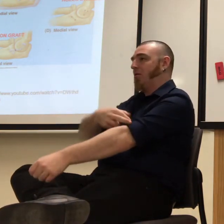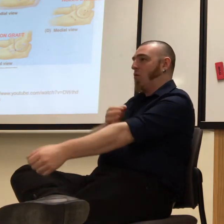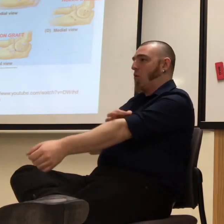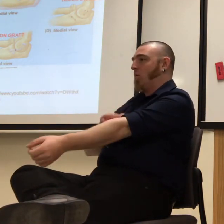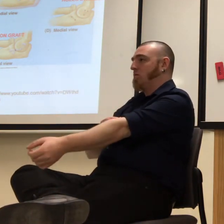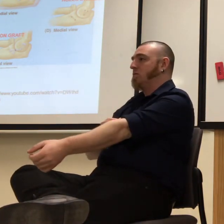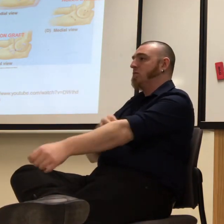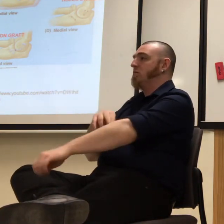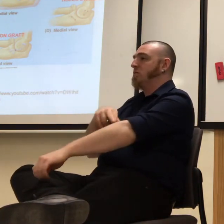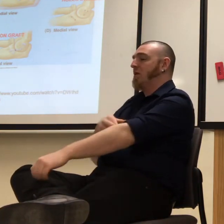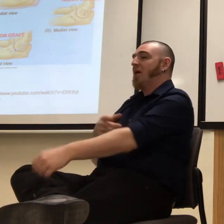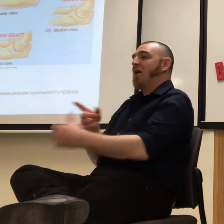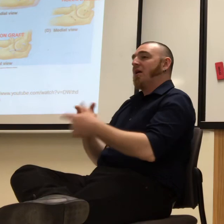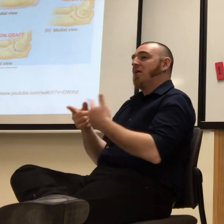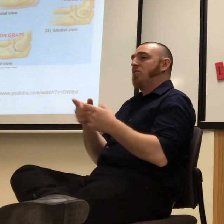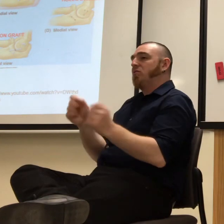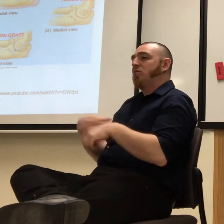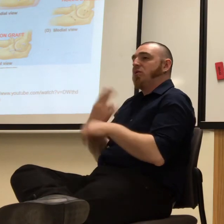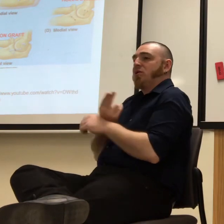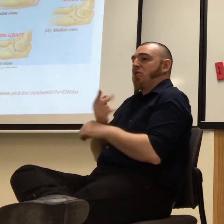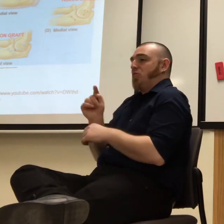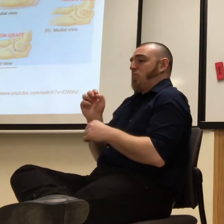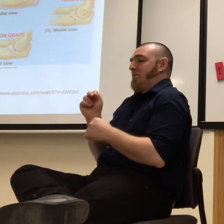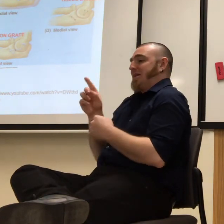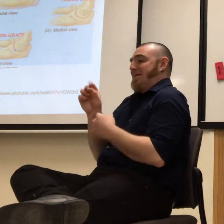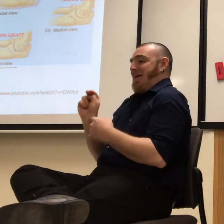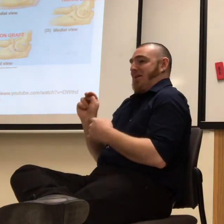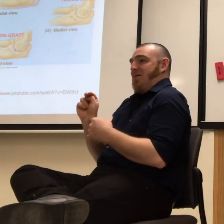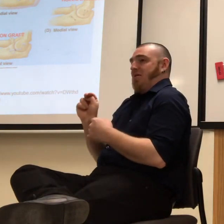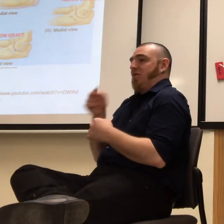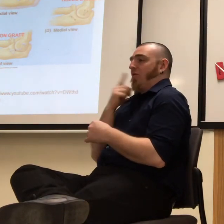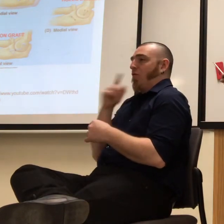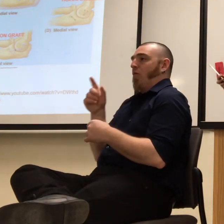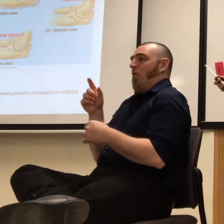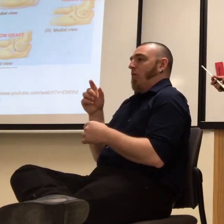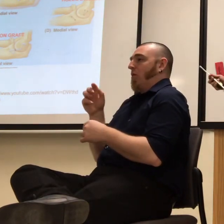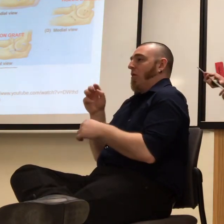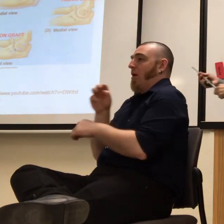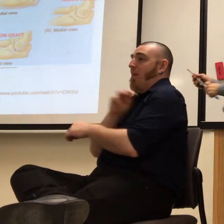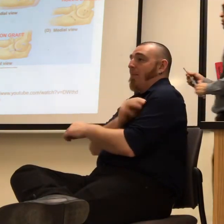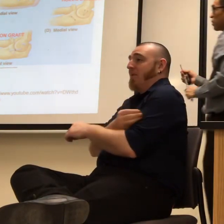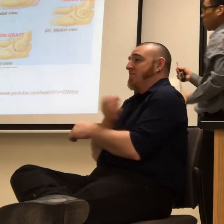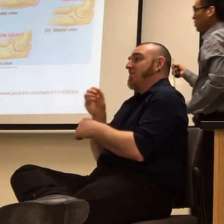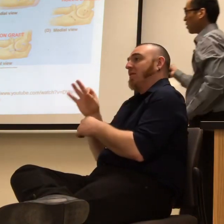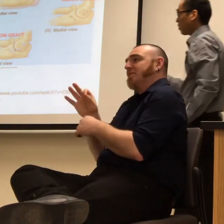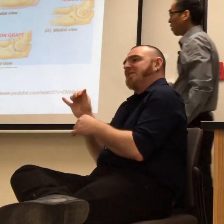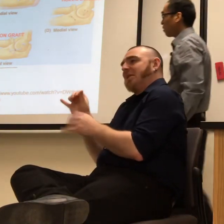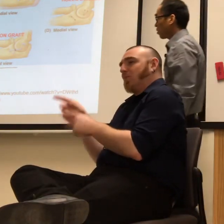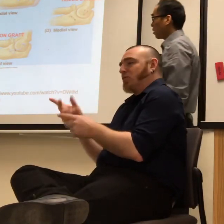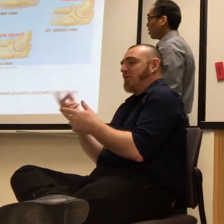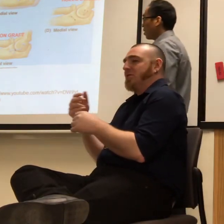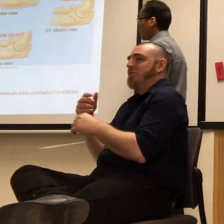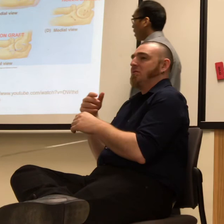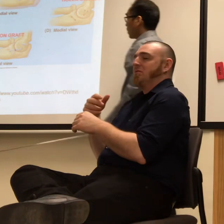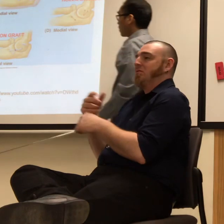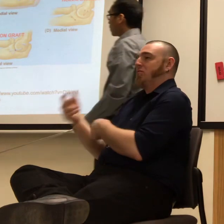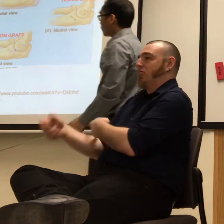and you can use a tendon of a muscle of the same person, of course, so there's no